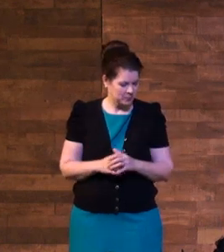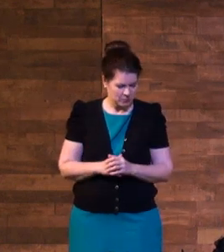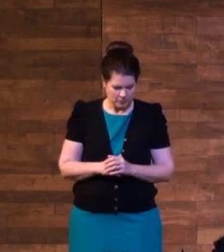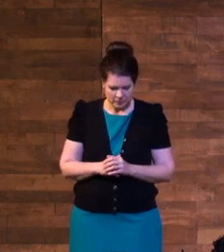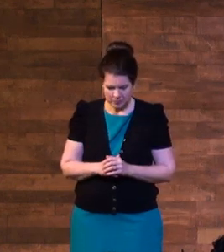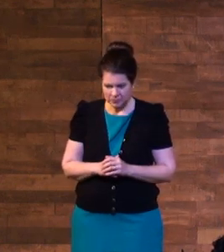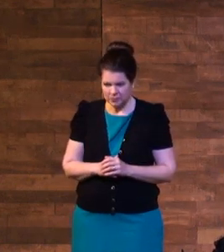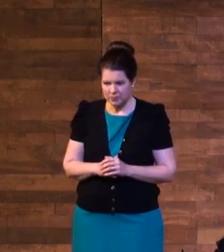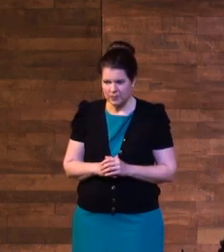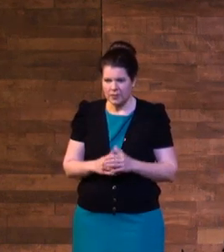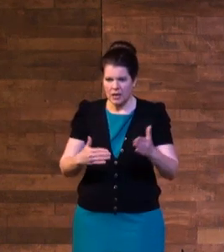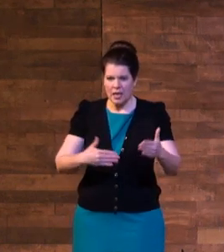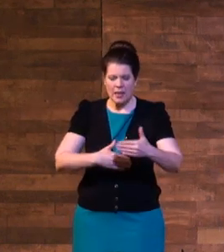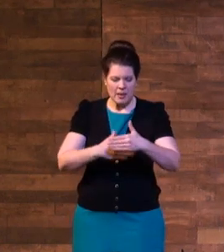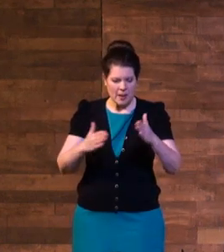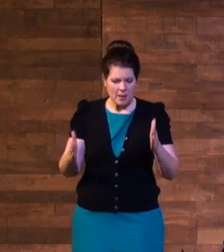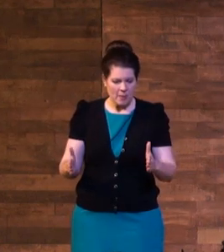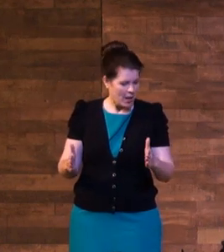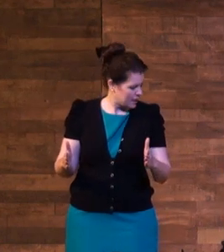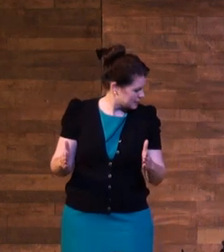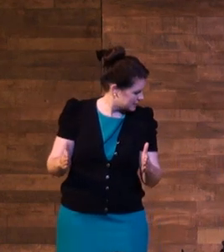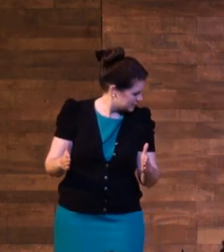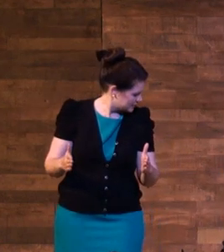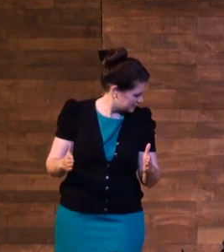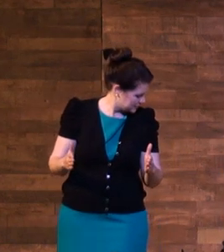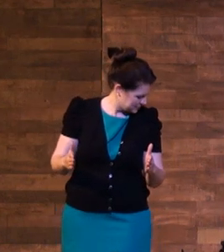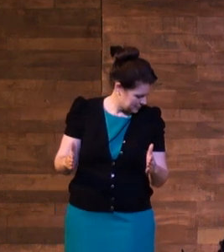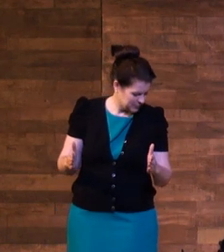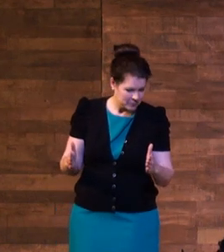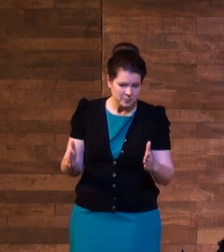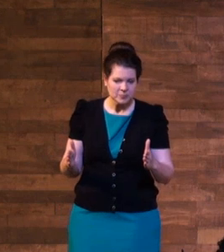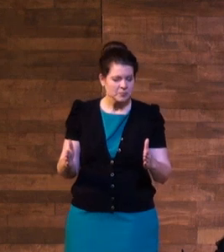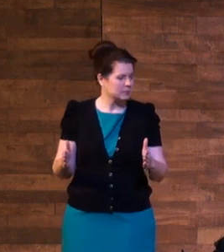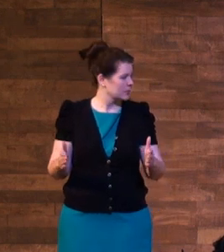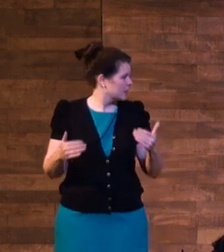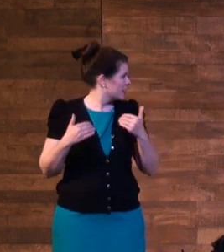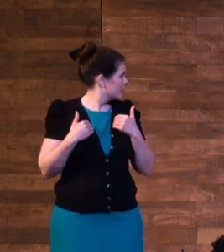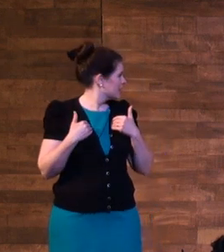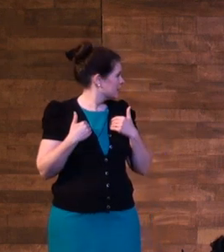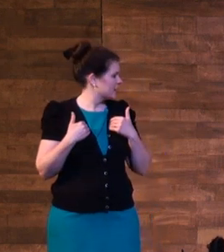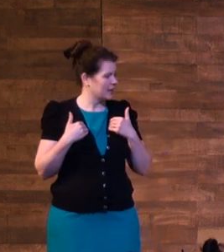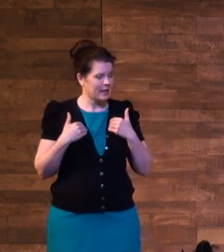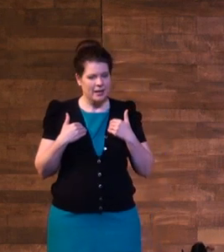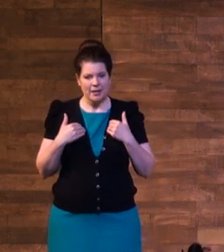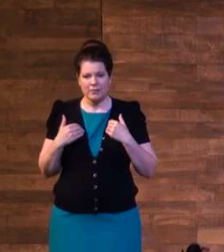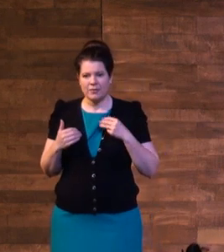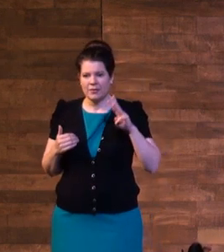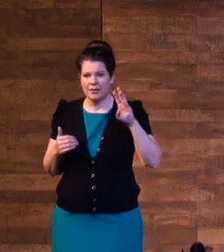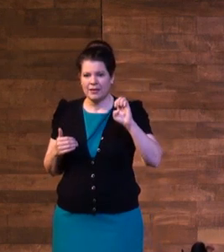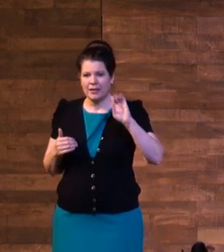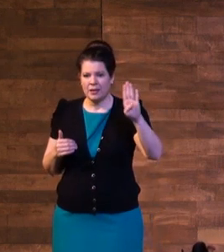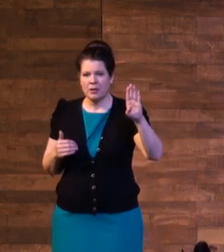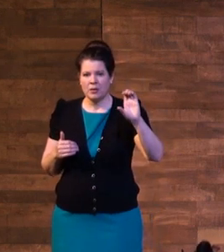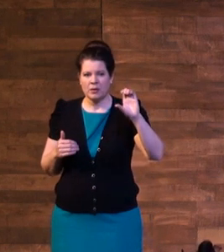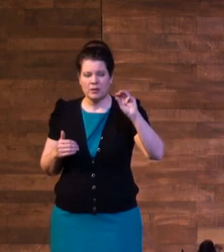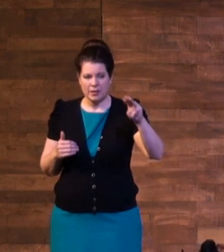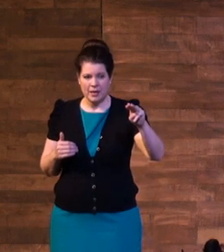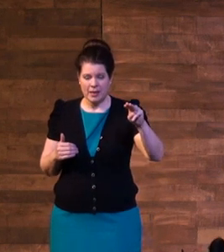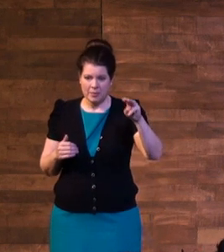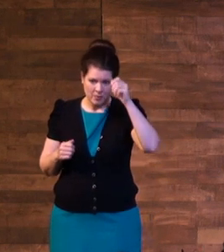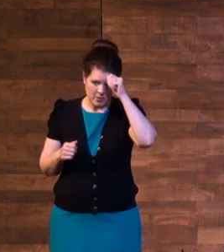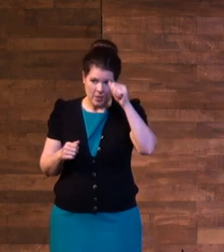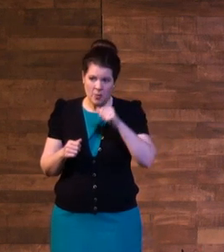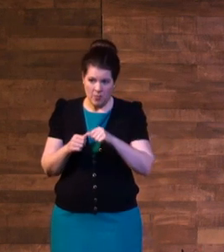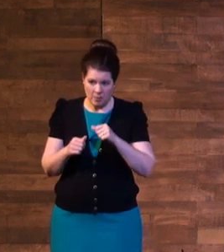And in this box of obsolete things, I have a webcam with a built-in microphone. Remember when you had to use